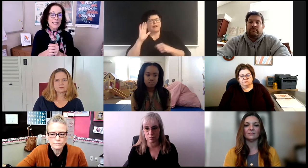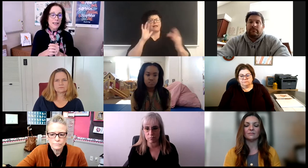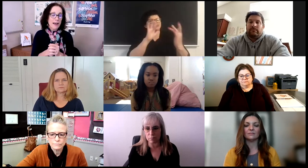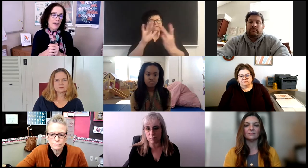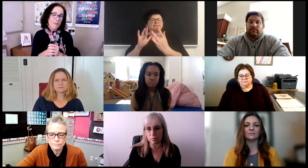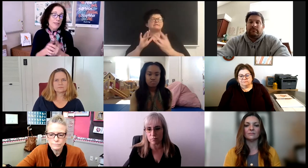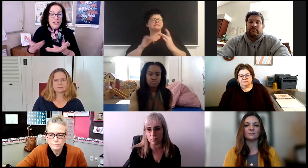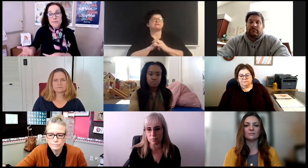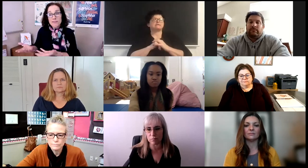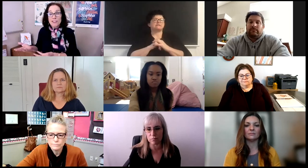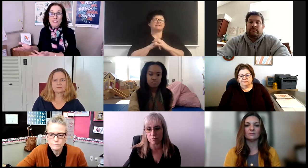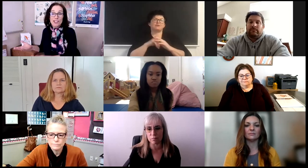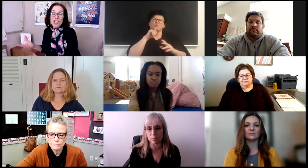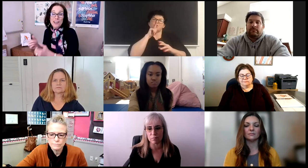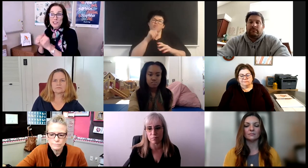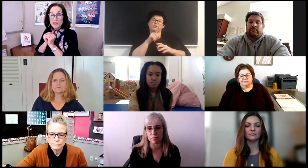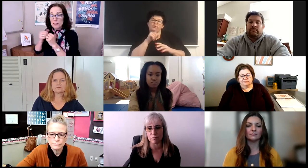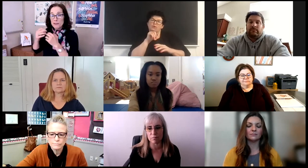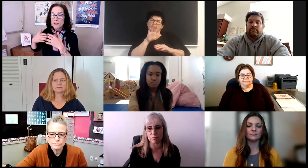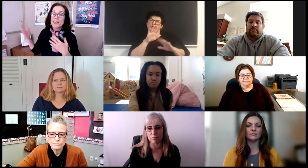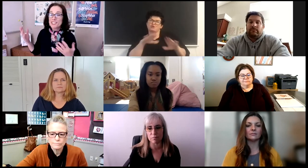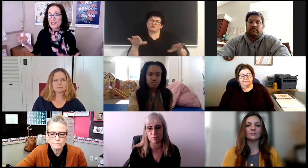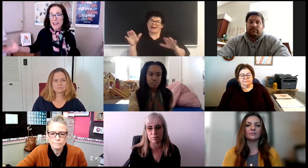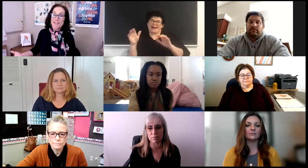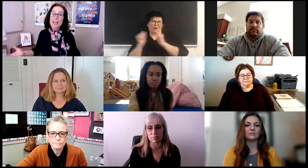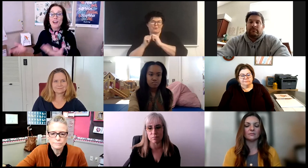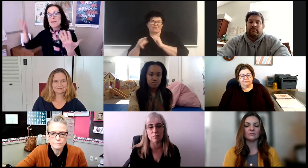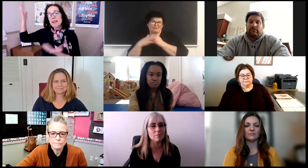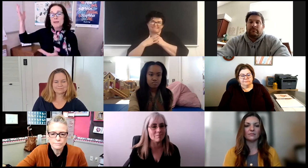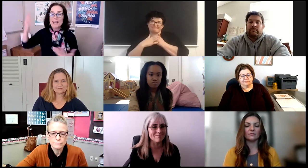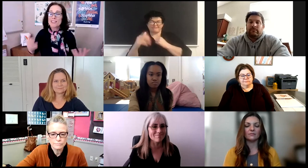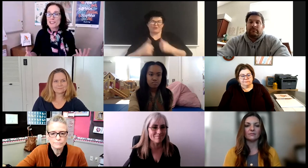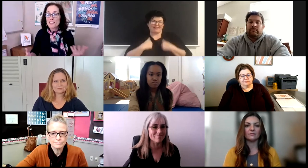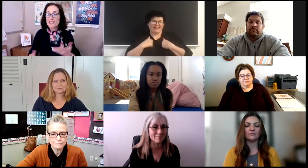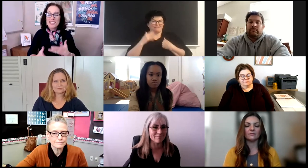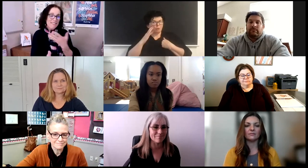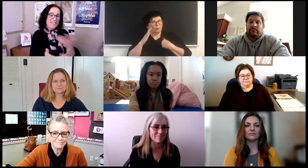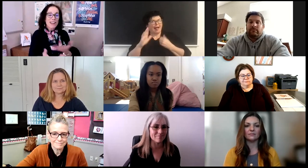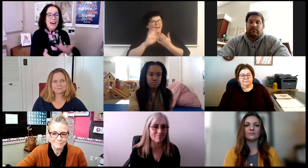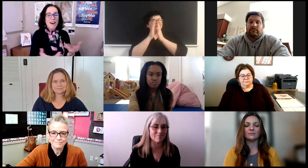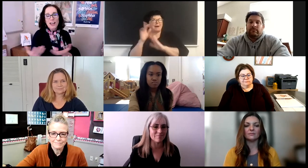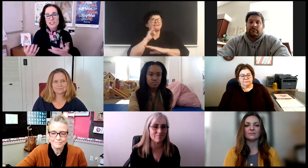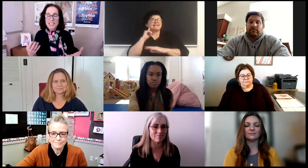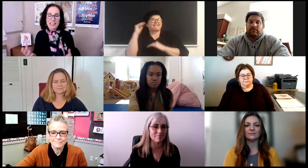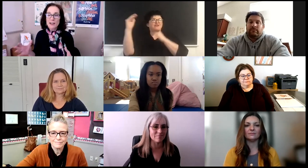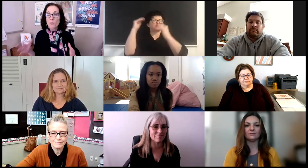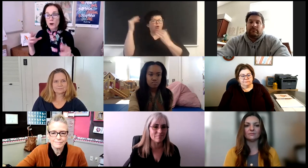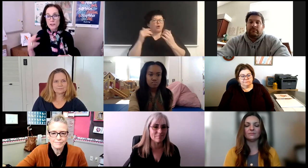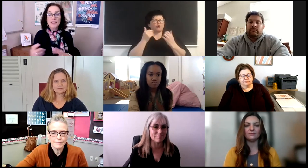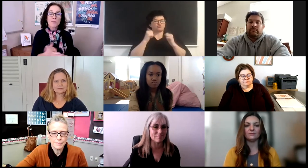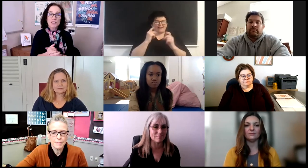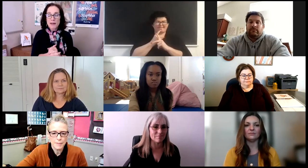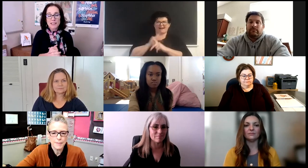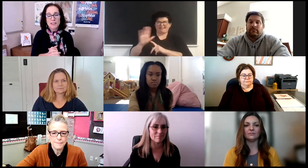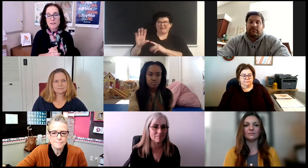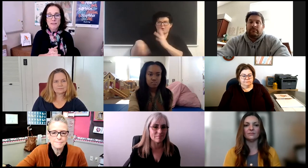really, your child is with you for the rest of your life. They are going to become a deaf adult. Figuring out, understanding their world and